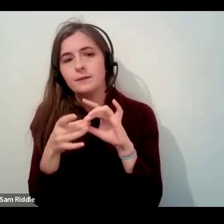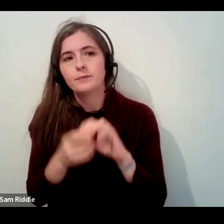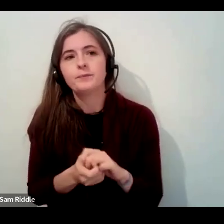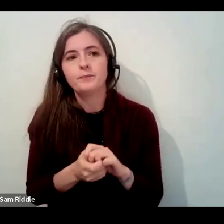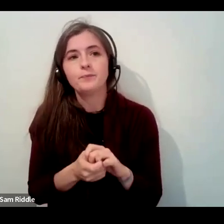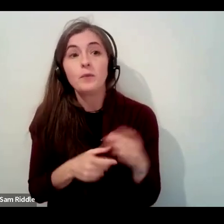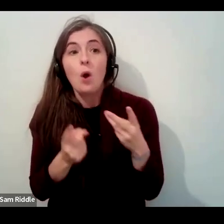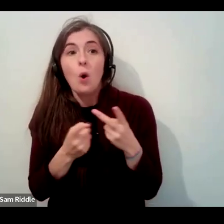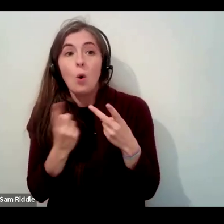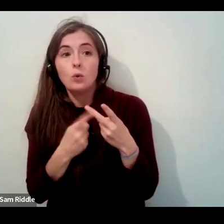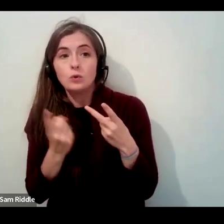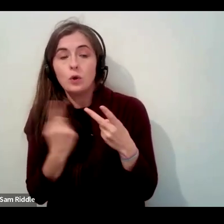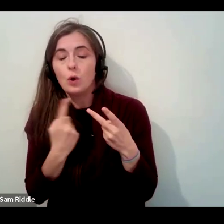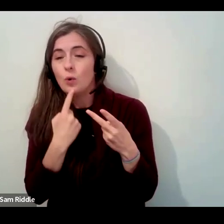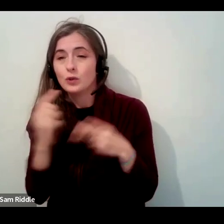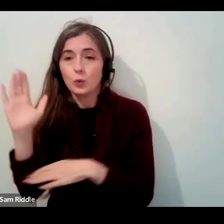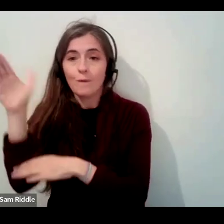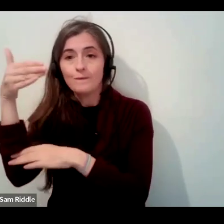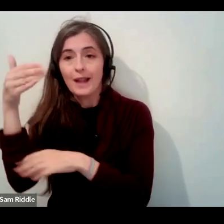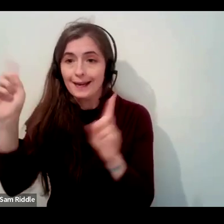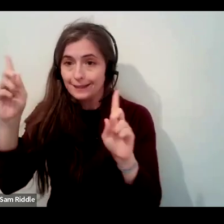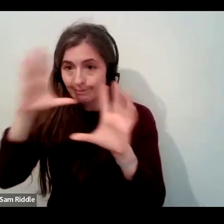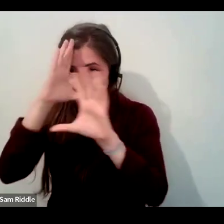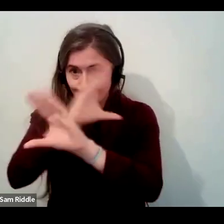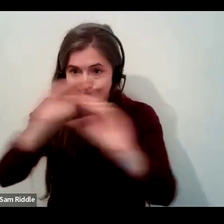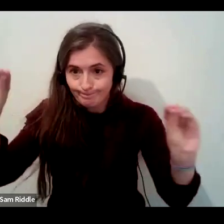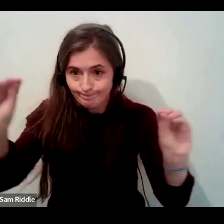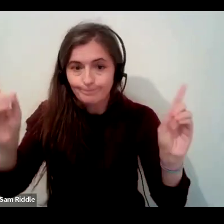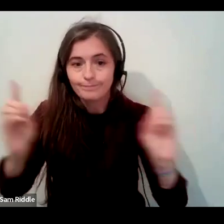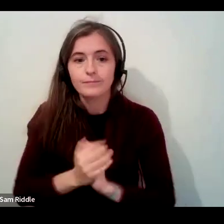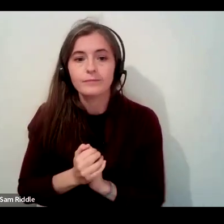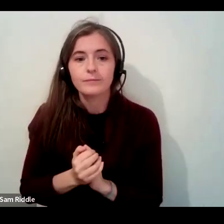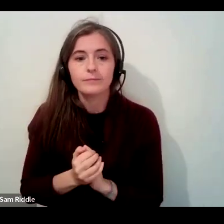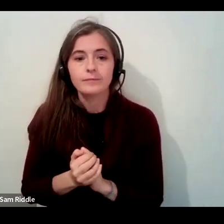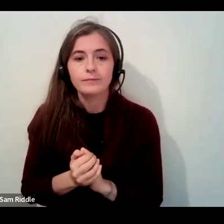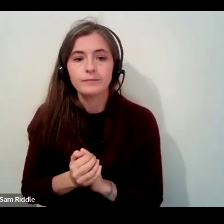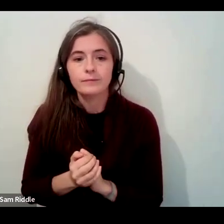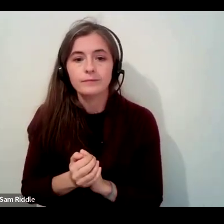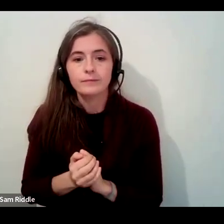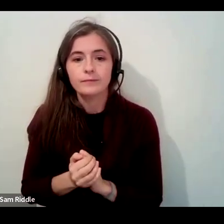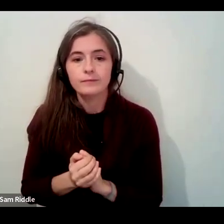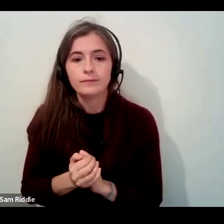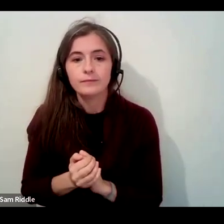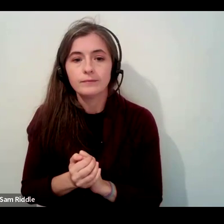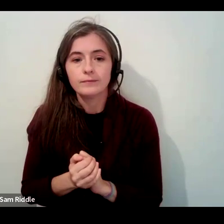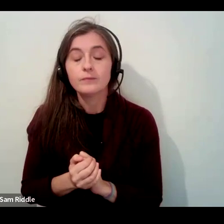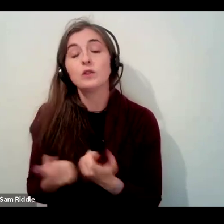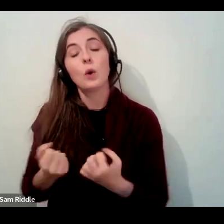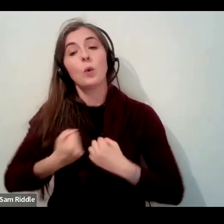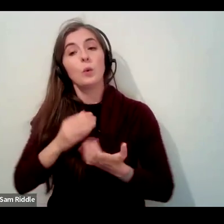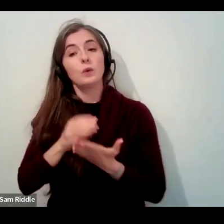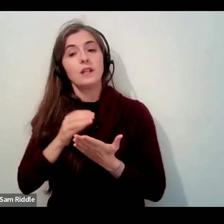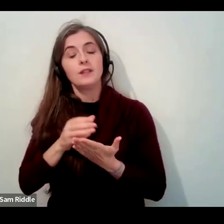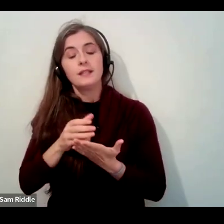The other thing I just wanted to flag up quickly is we have people in the charity